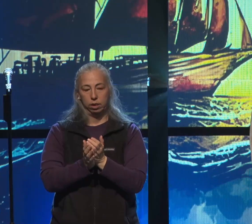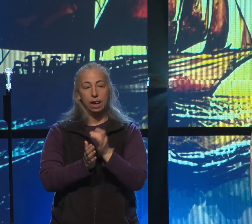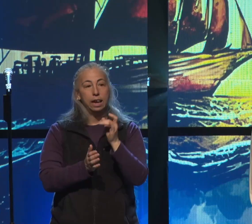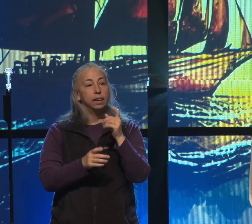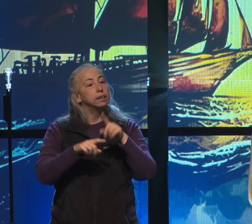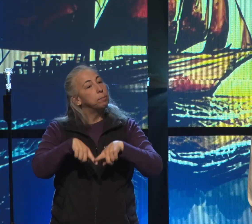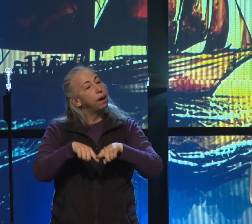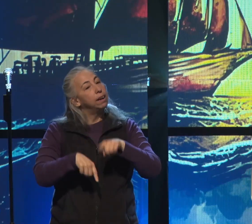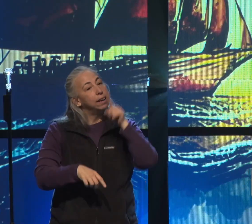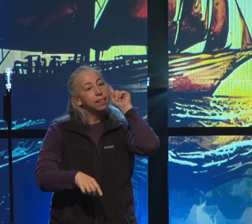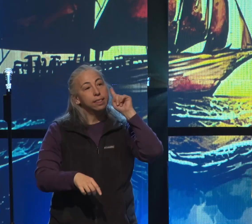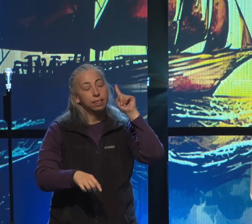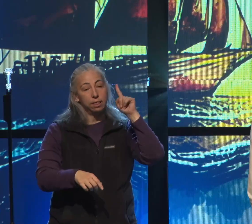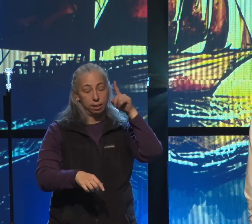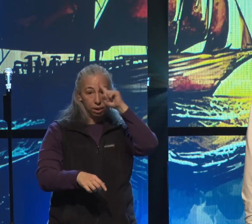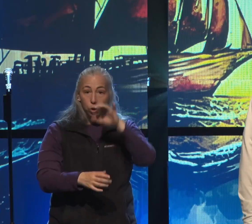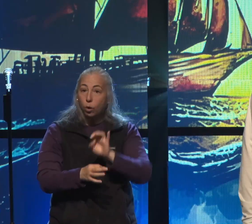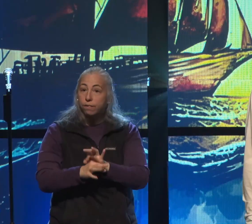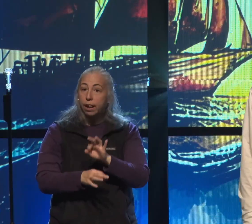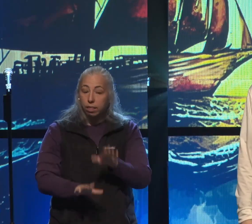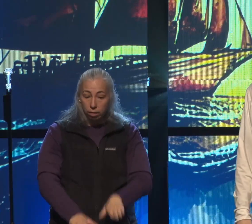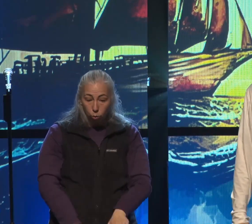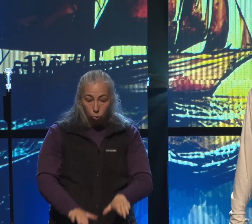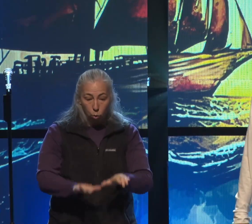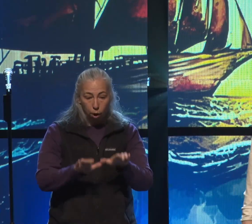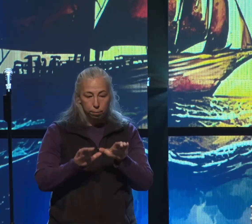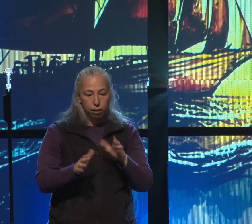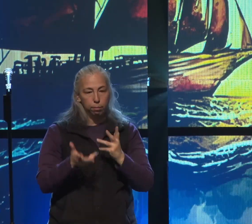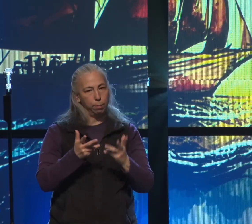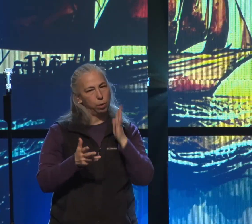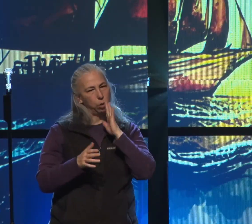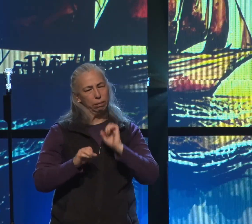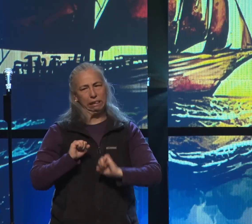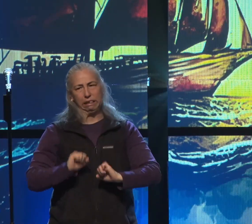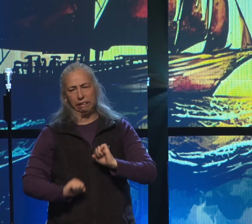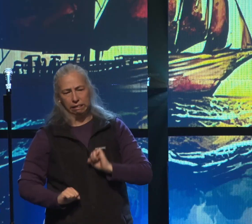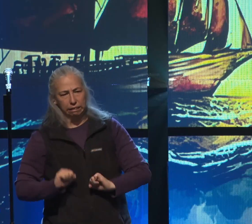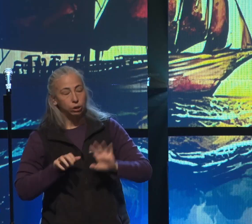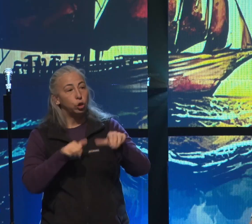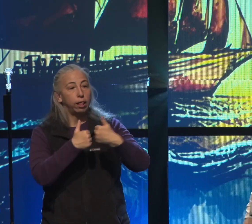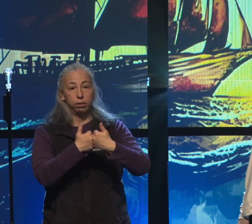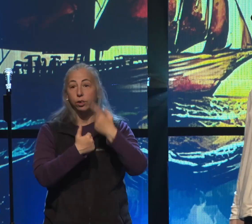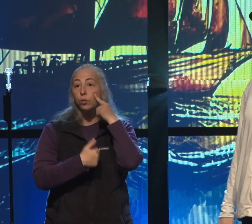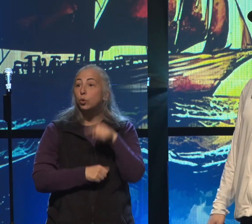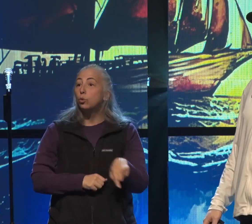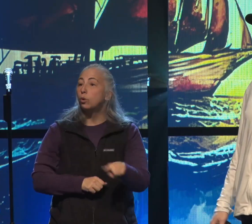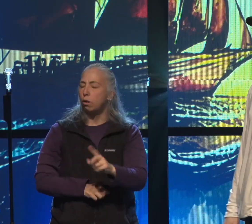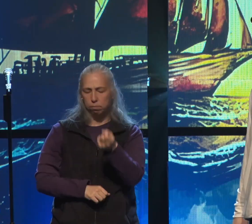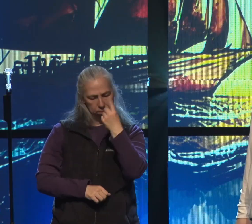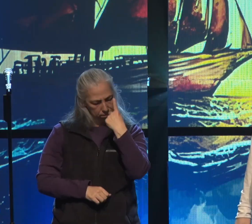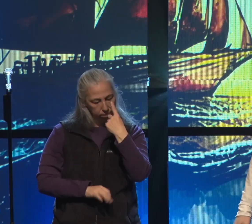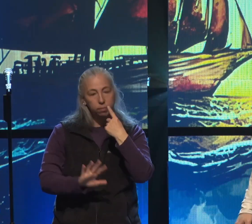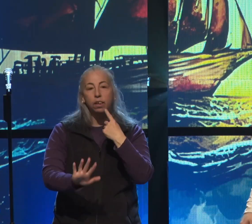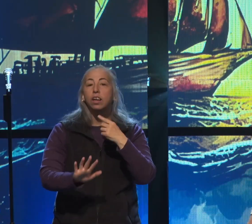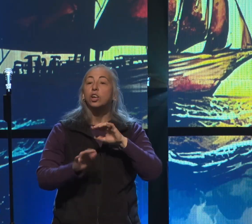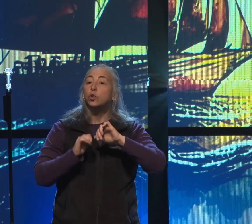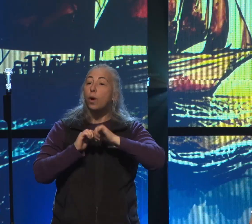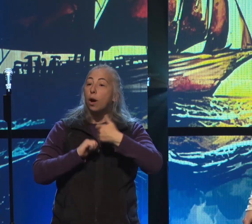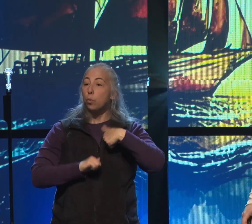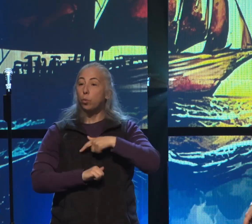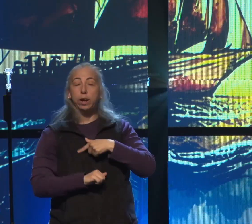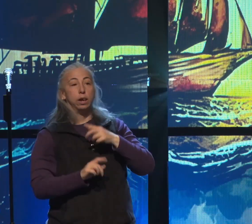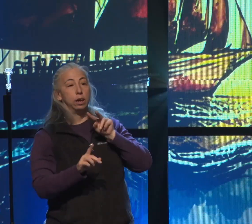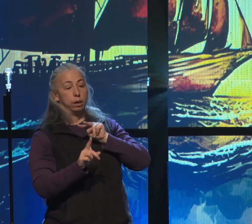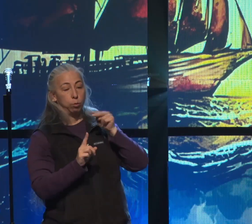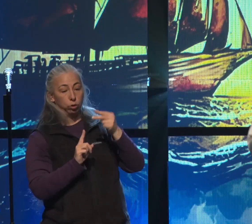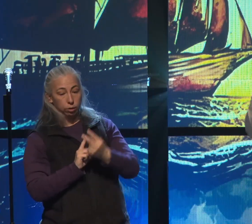faith tradition I grew up in. So there's going to be some things that I may say today that really challenge the way in which we perceive our lives and the responsibility that we